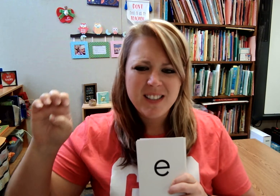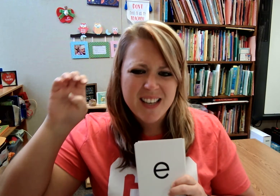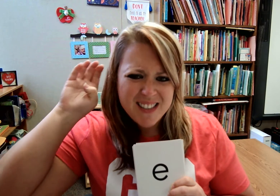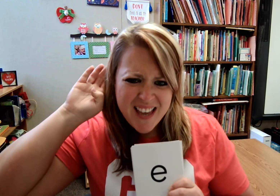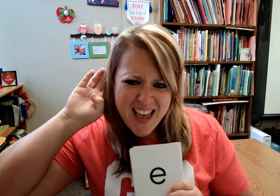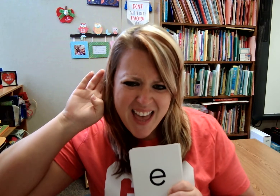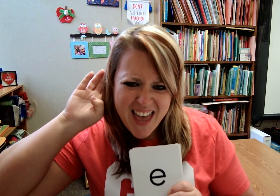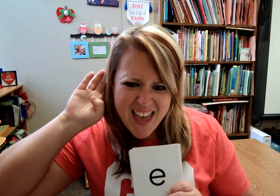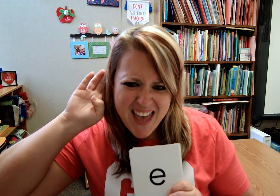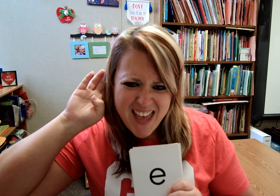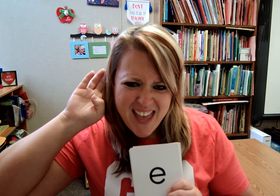says eh.